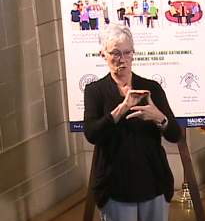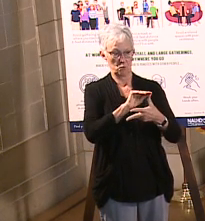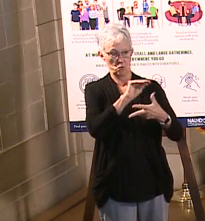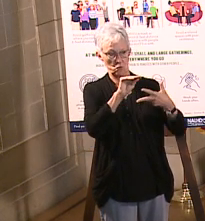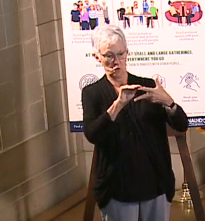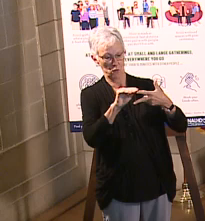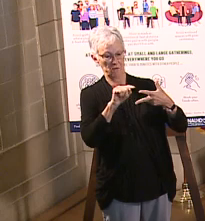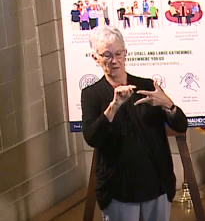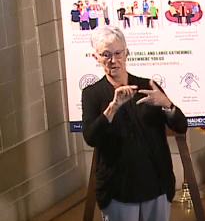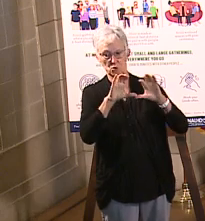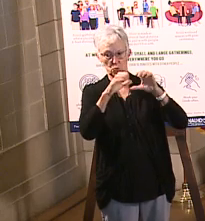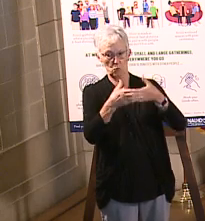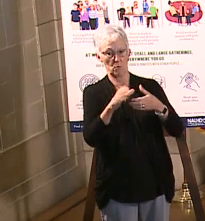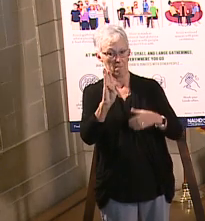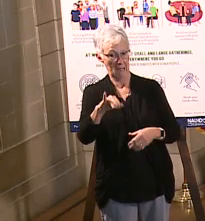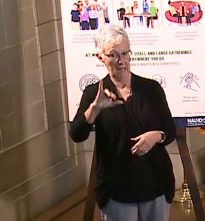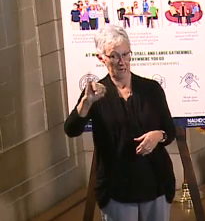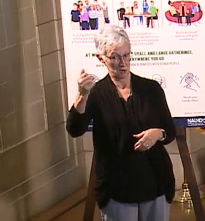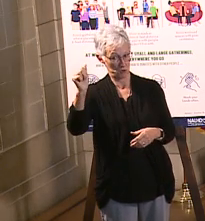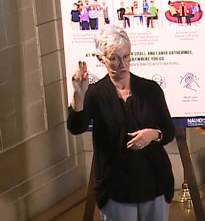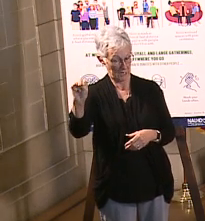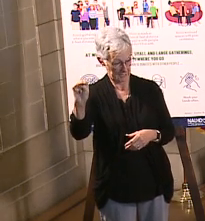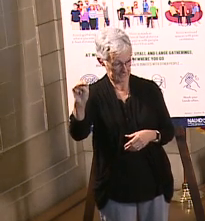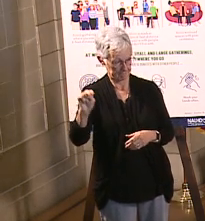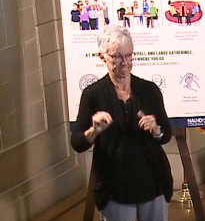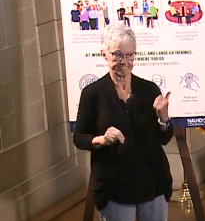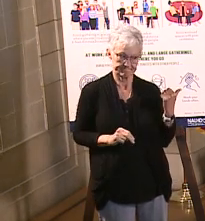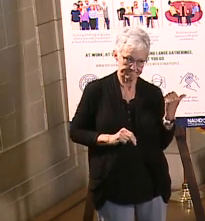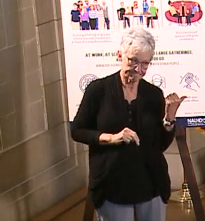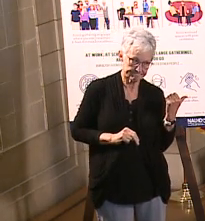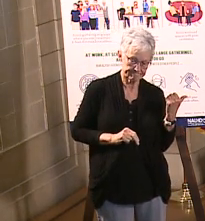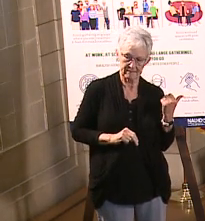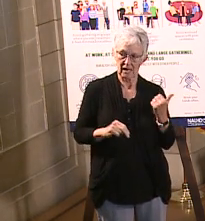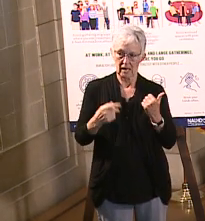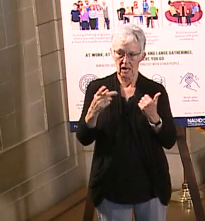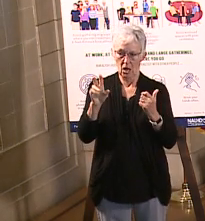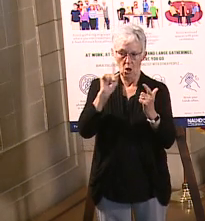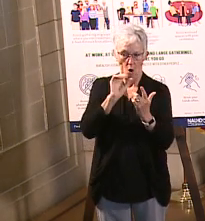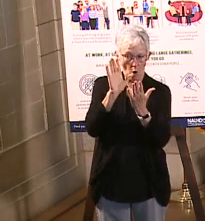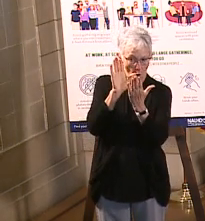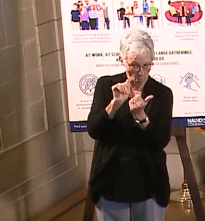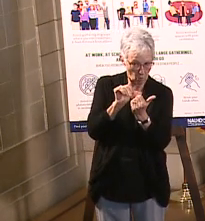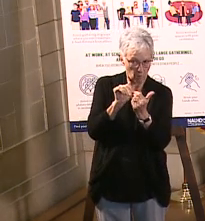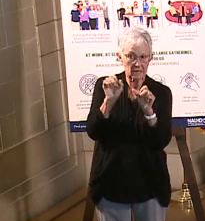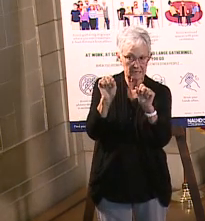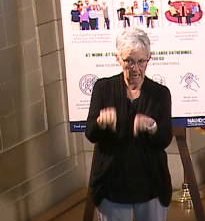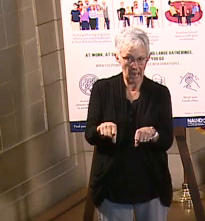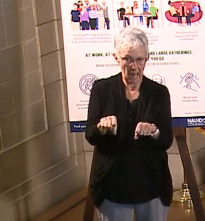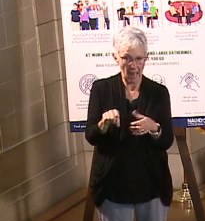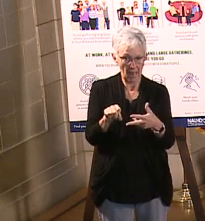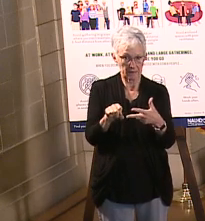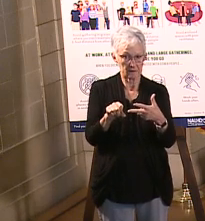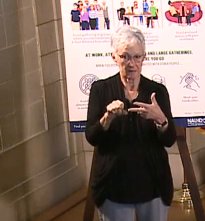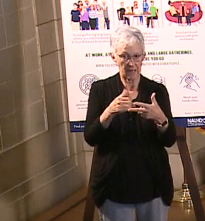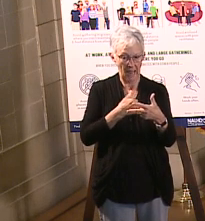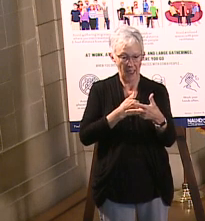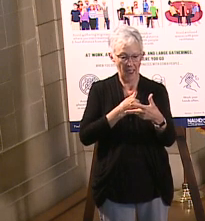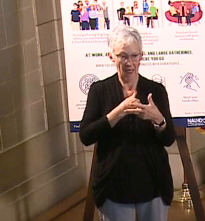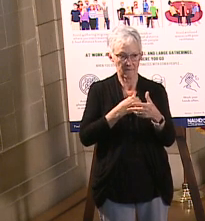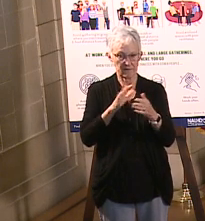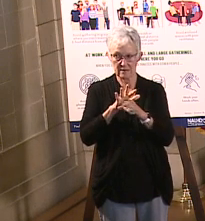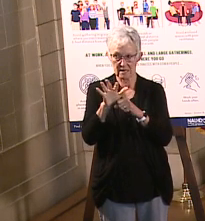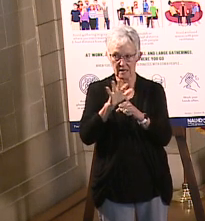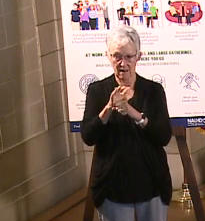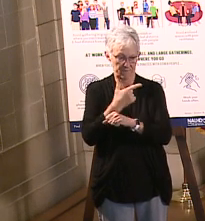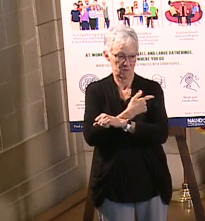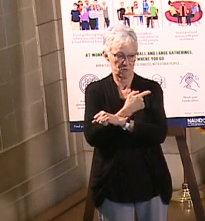by January? And that is really, obviously we would like to be able to move forward to phase B as quickly as possible. It really will depend